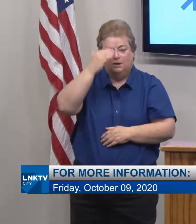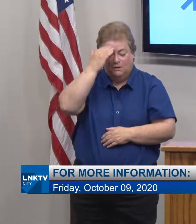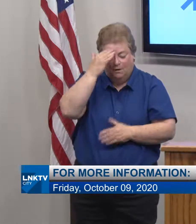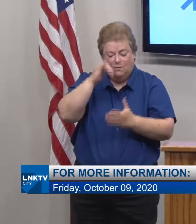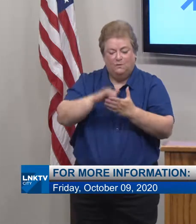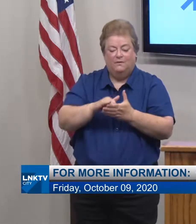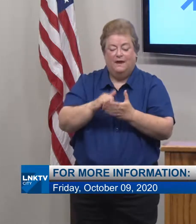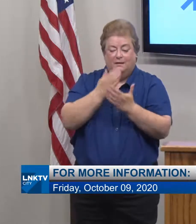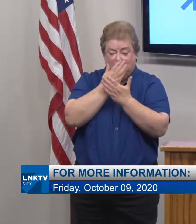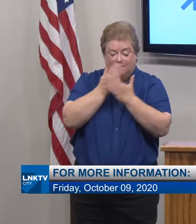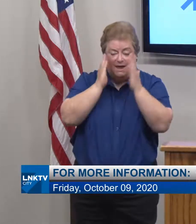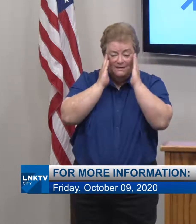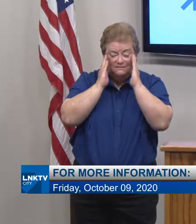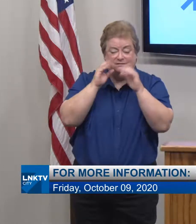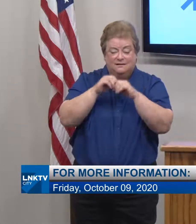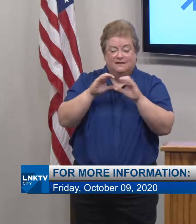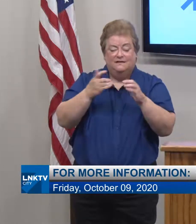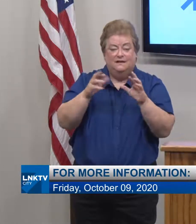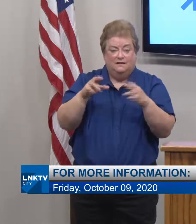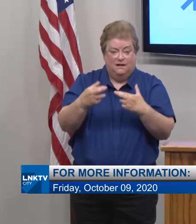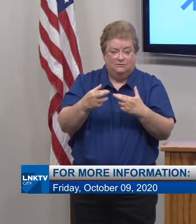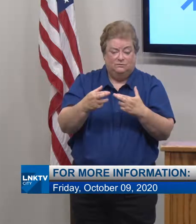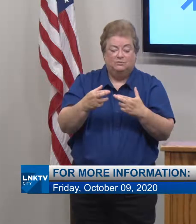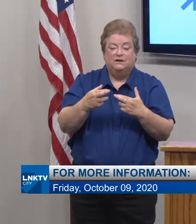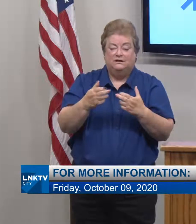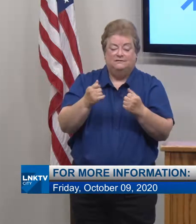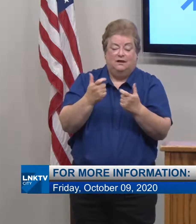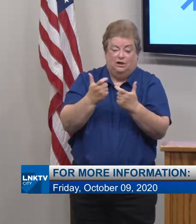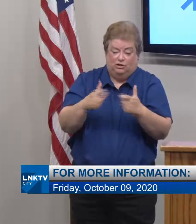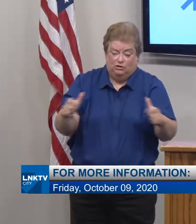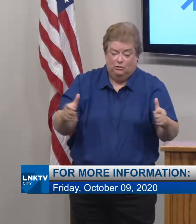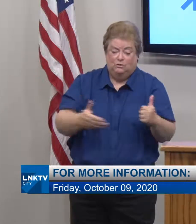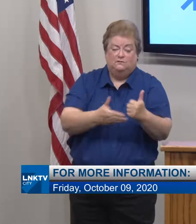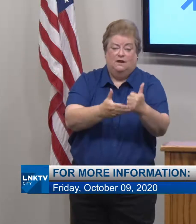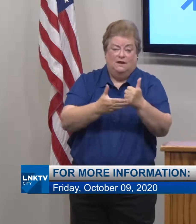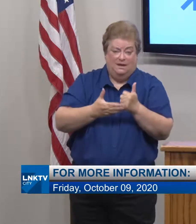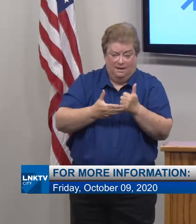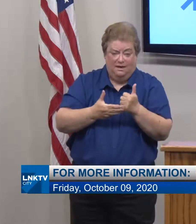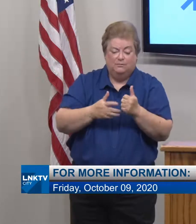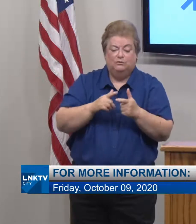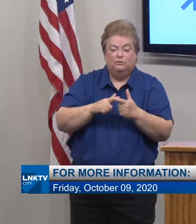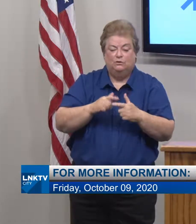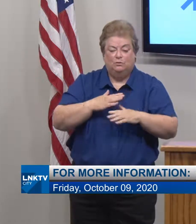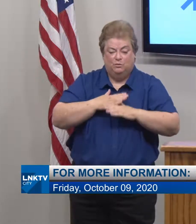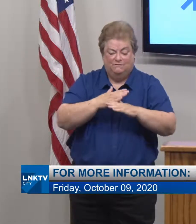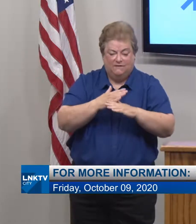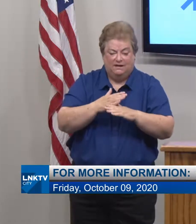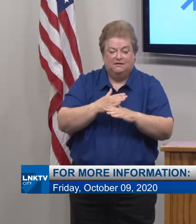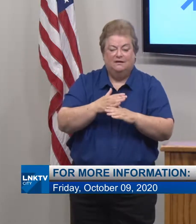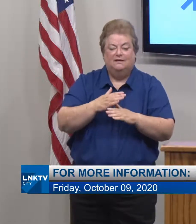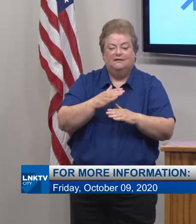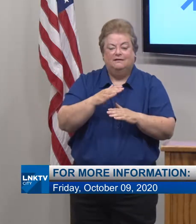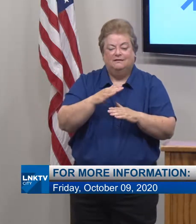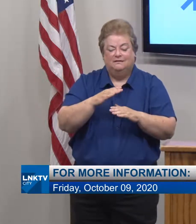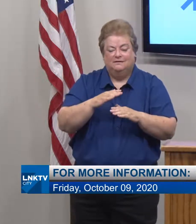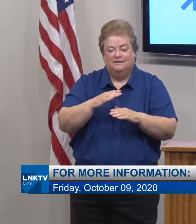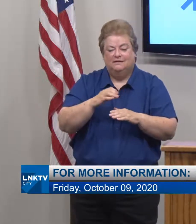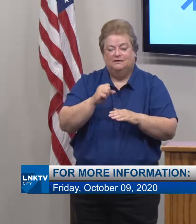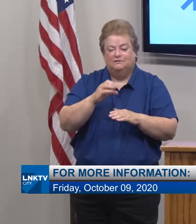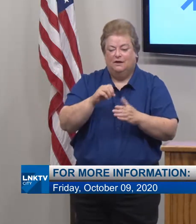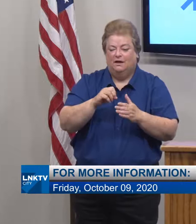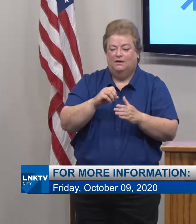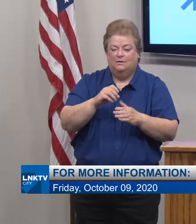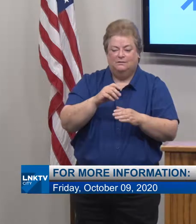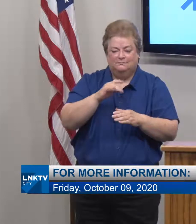mask wearing in the classroom has been a tremendous benefit in keeping our students in school, which means their parents can be at